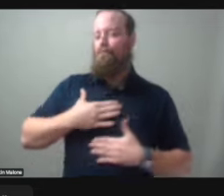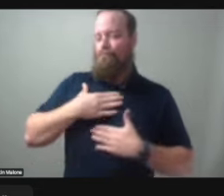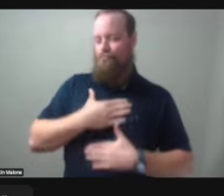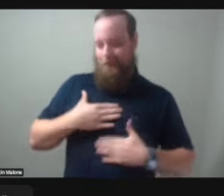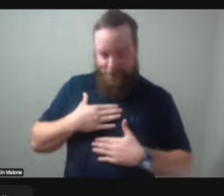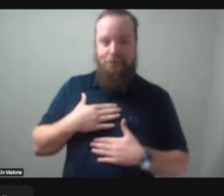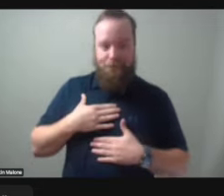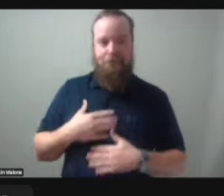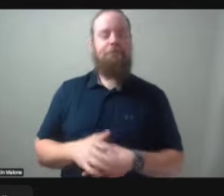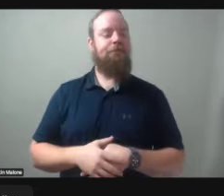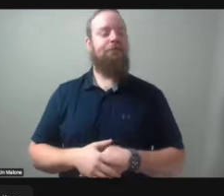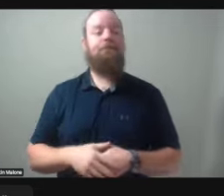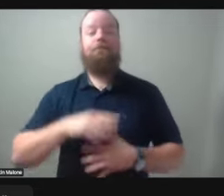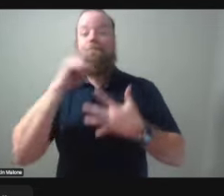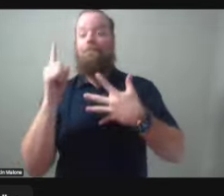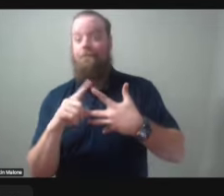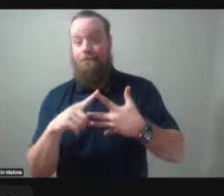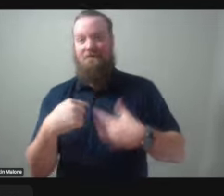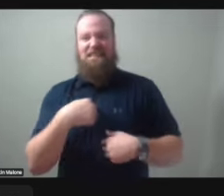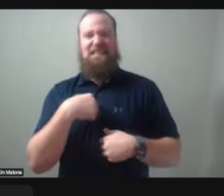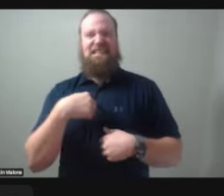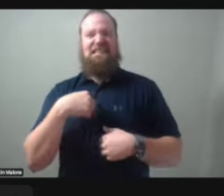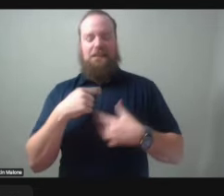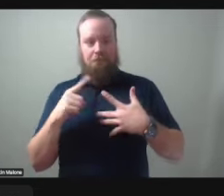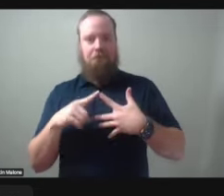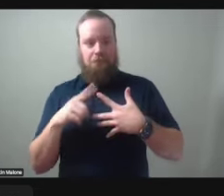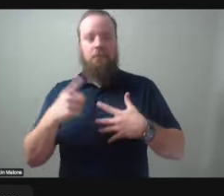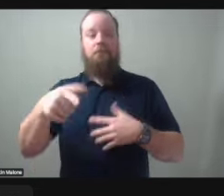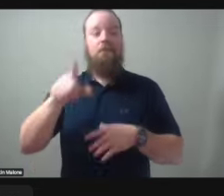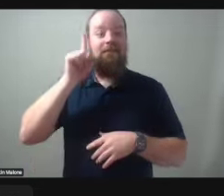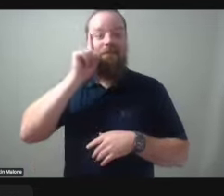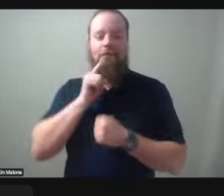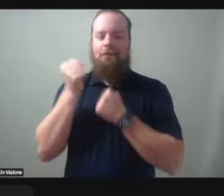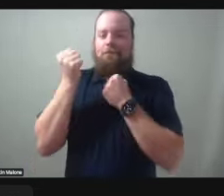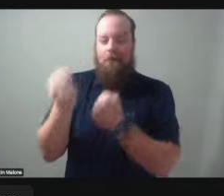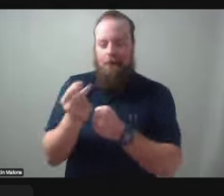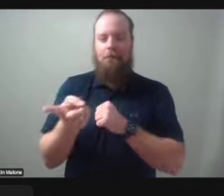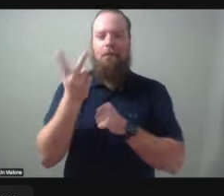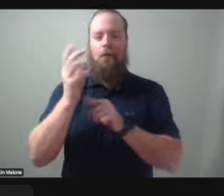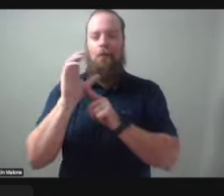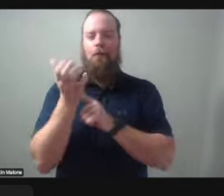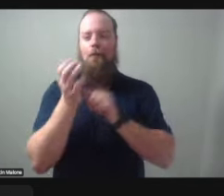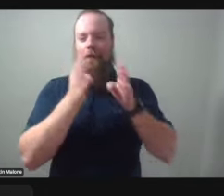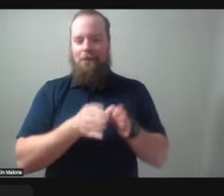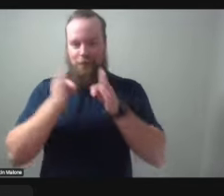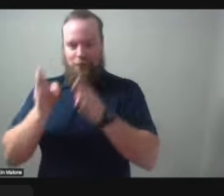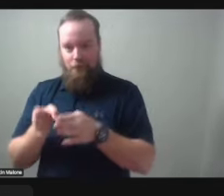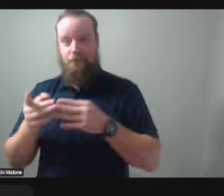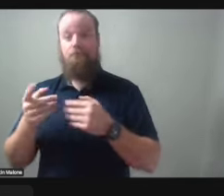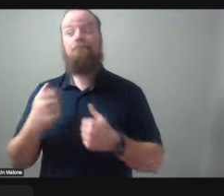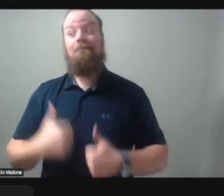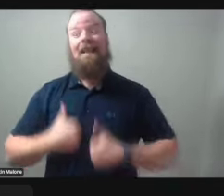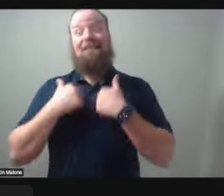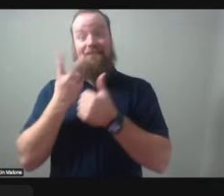in both communities. They live, breathe successfully in both what we'll say the deaf world and the hearing